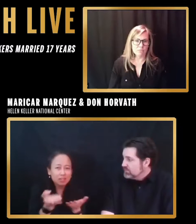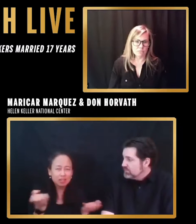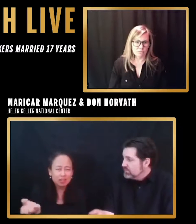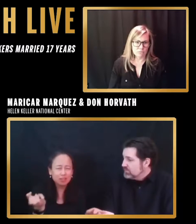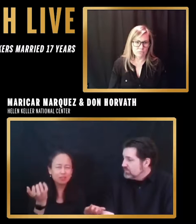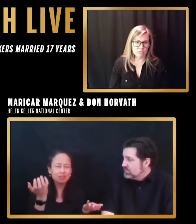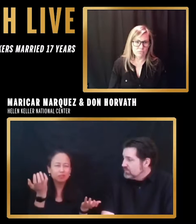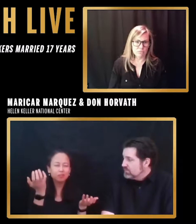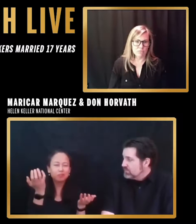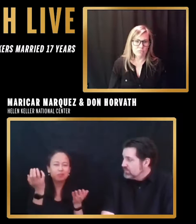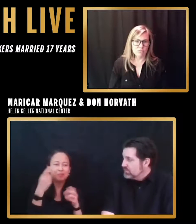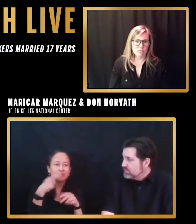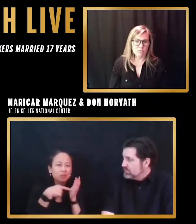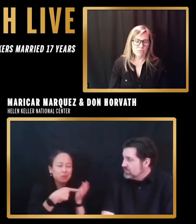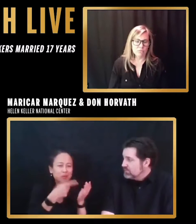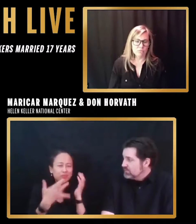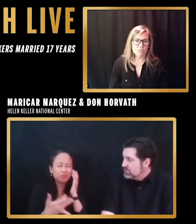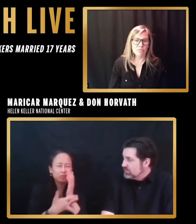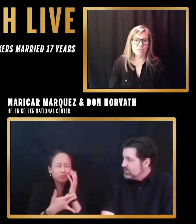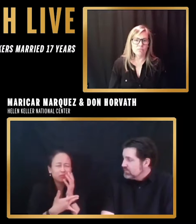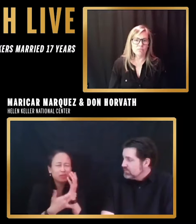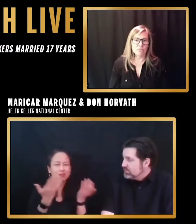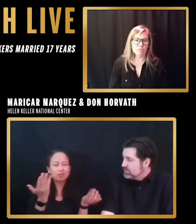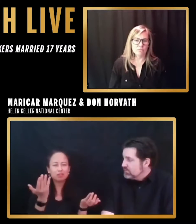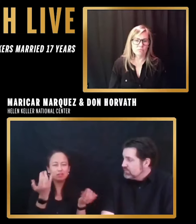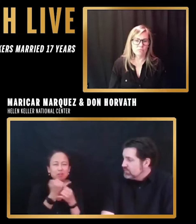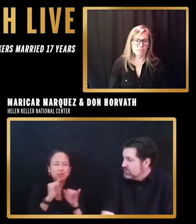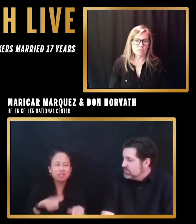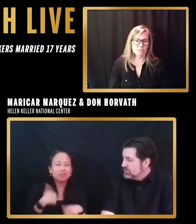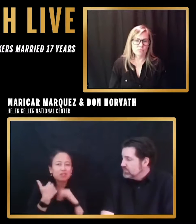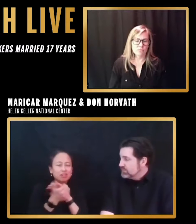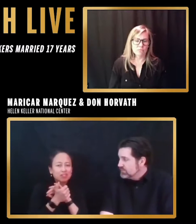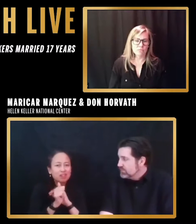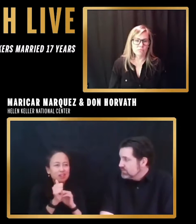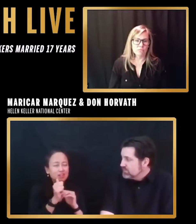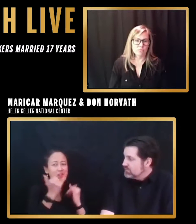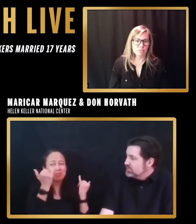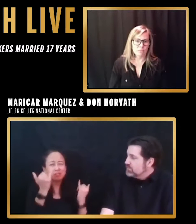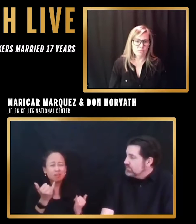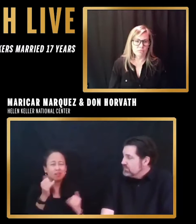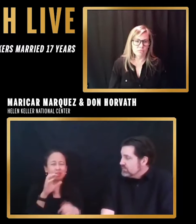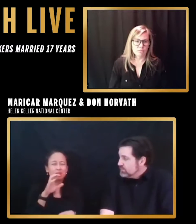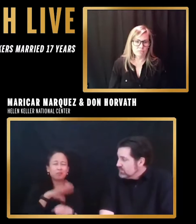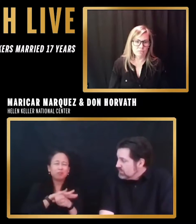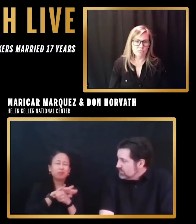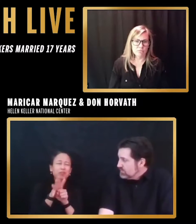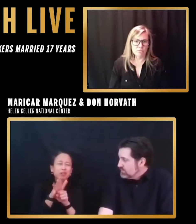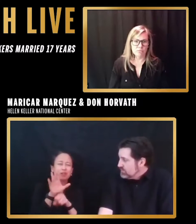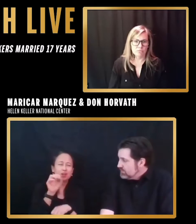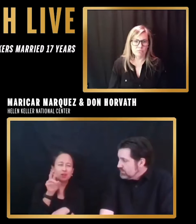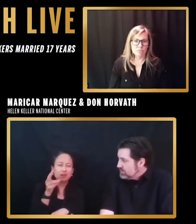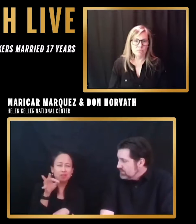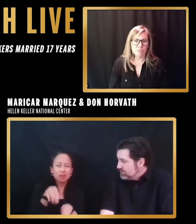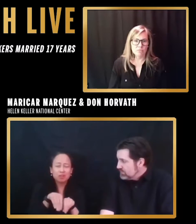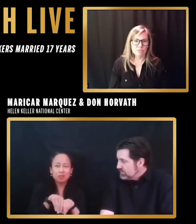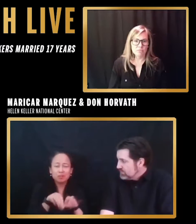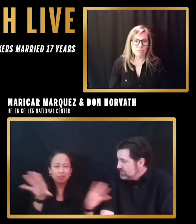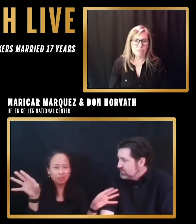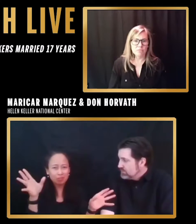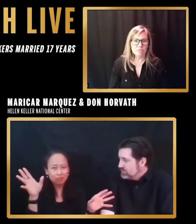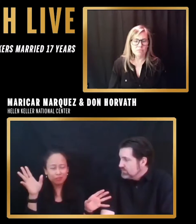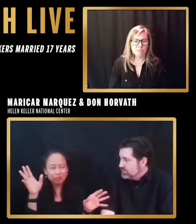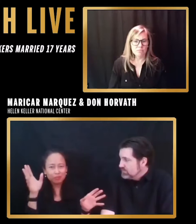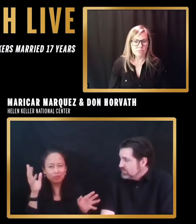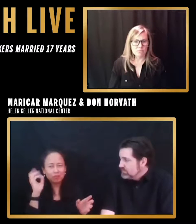a lot of showing people things via touch or handing equipment to them so they could feel what it feels like. So it's really hard to do